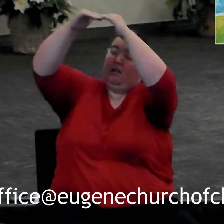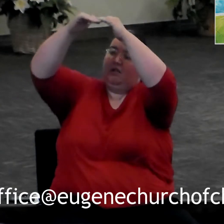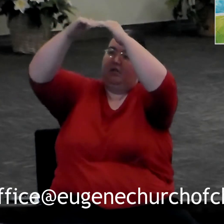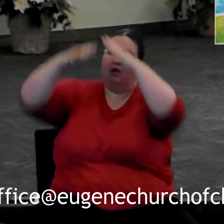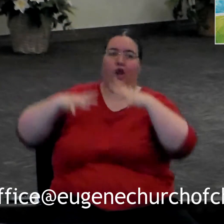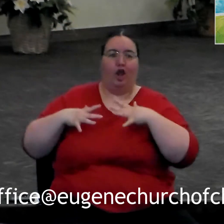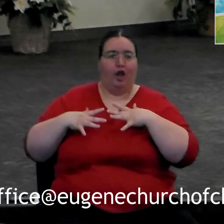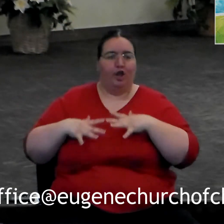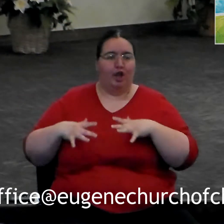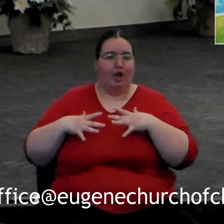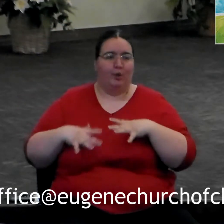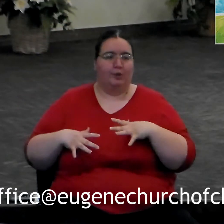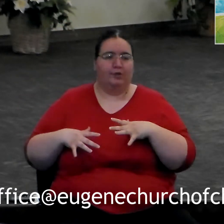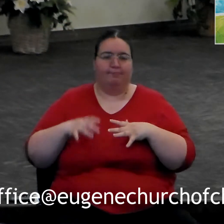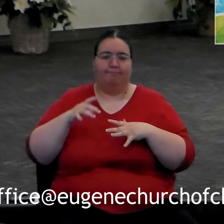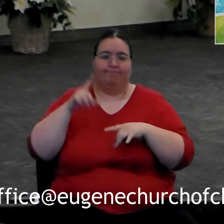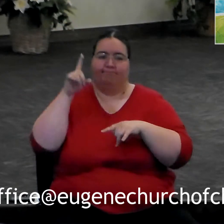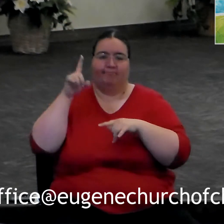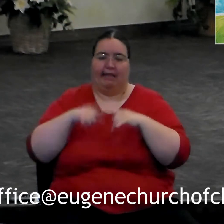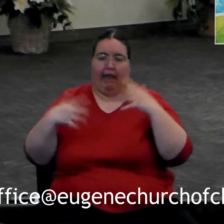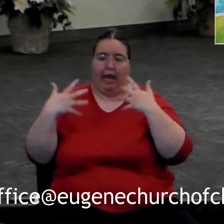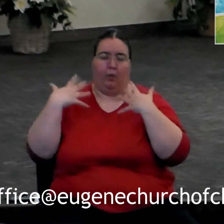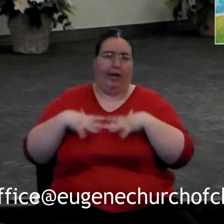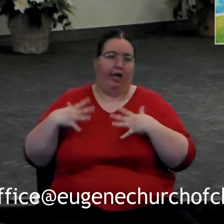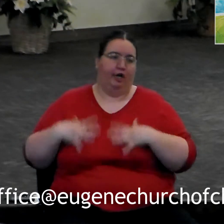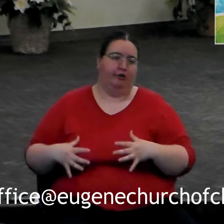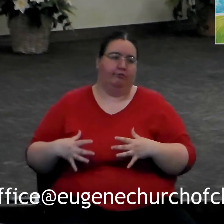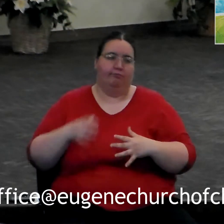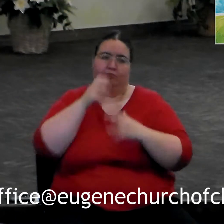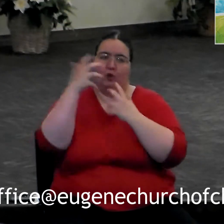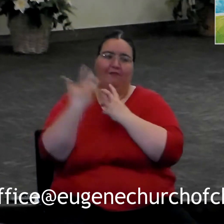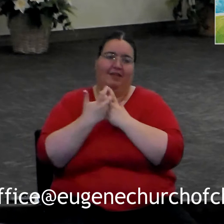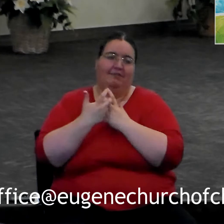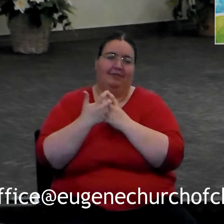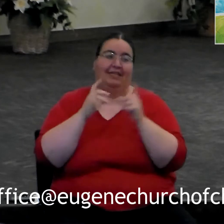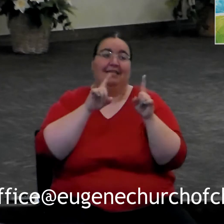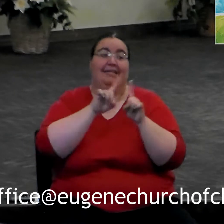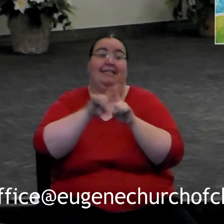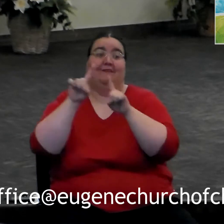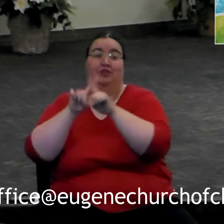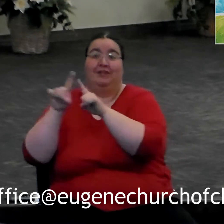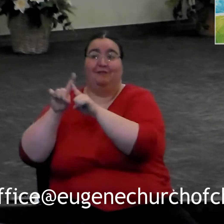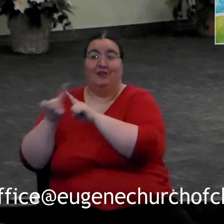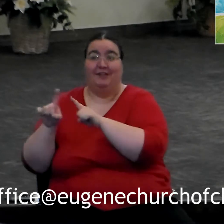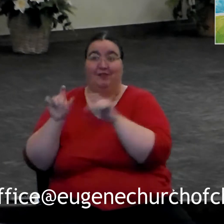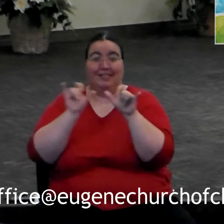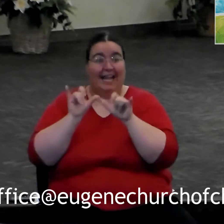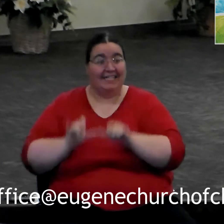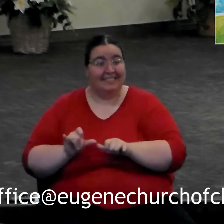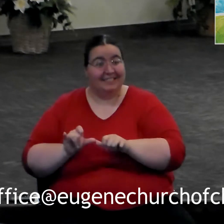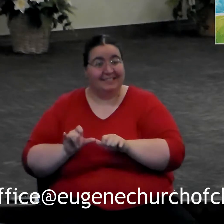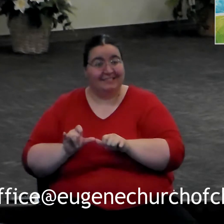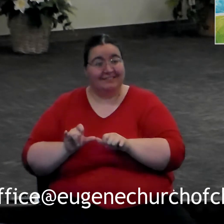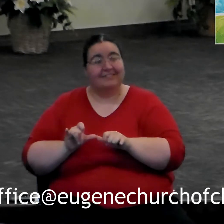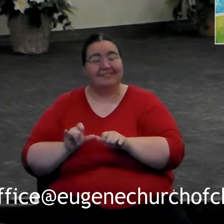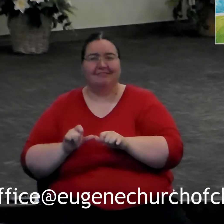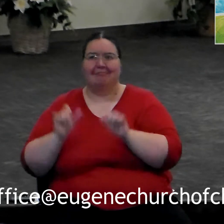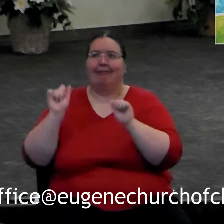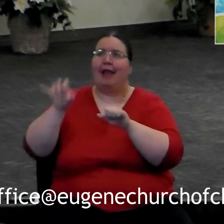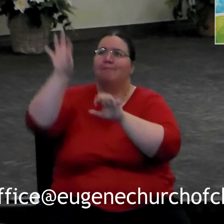And I have sizes to choose from should I continue to ride my bike as much as I need to? And I keep those things thinking